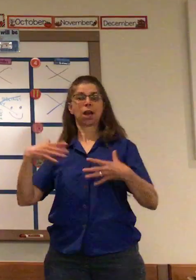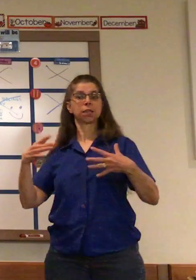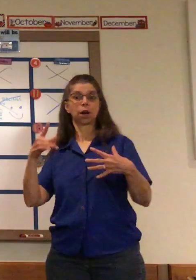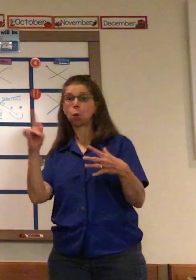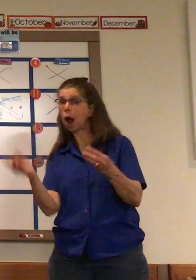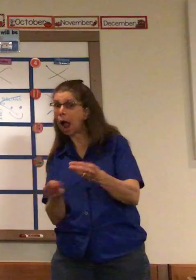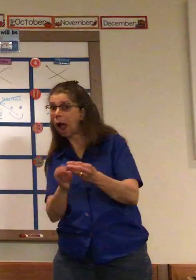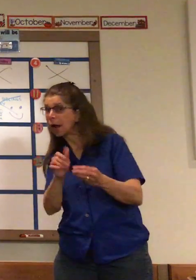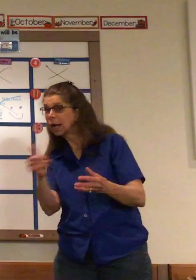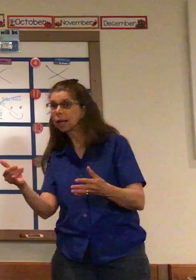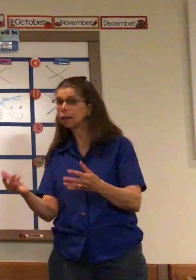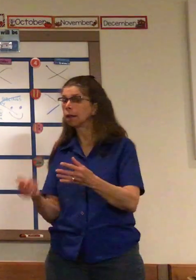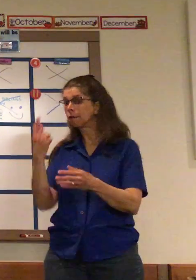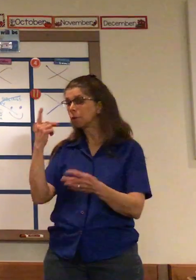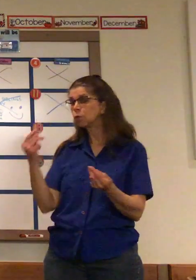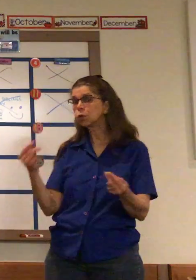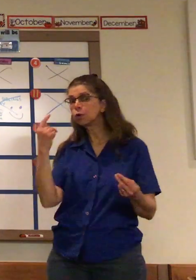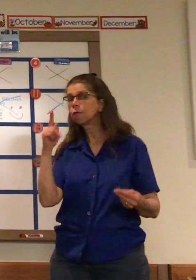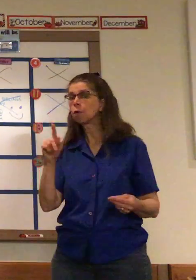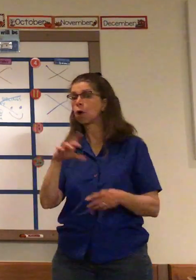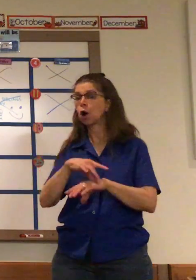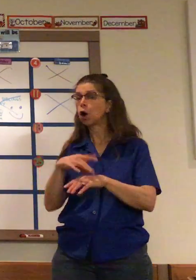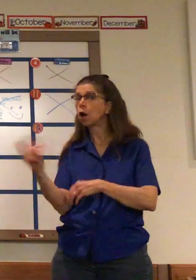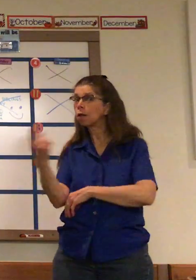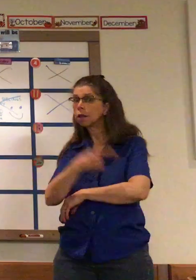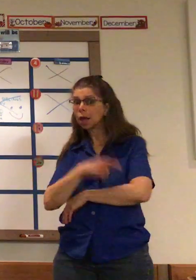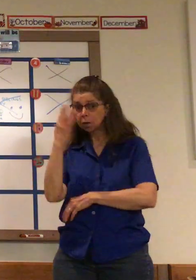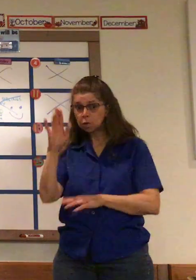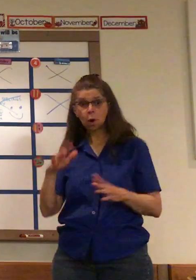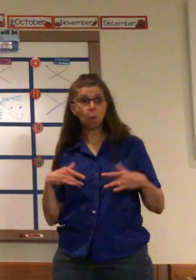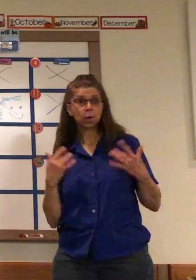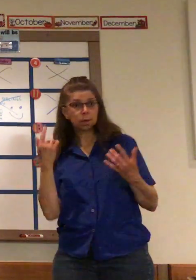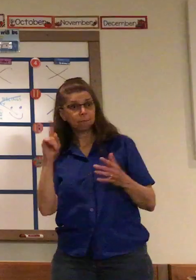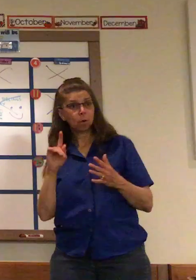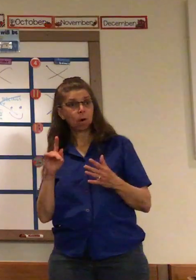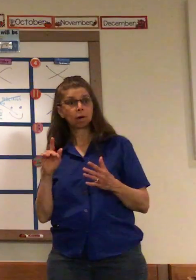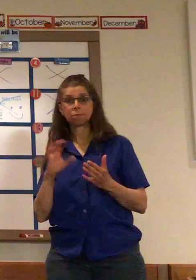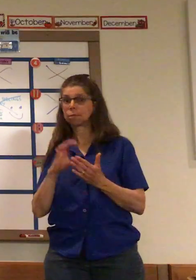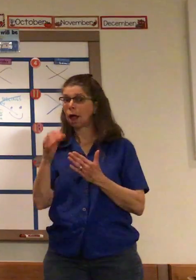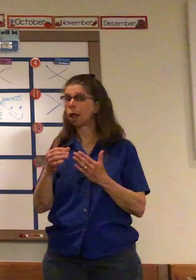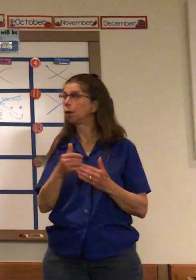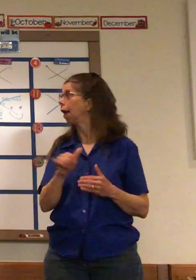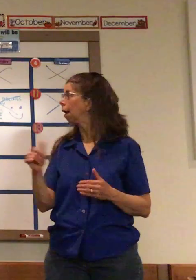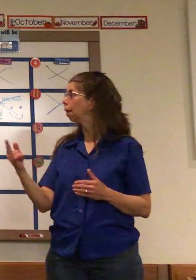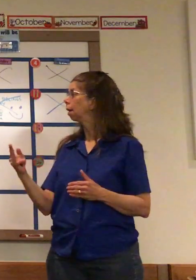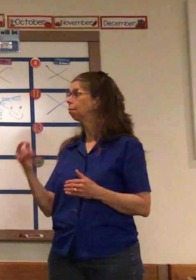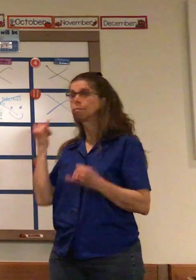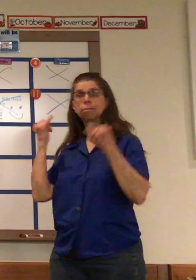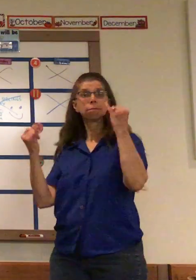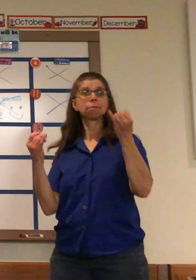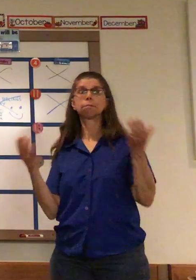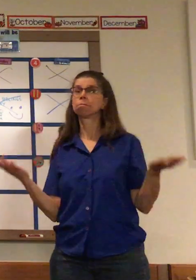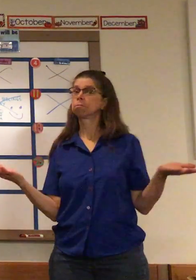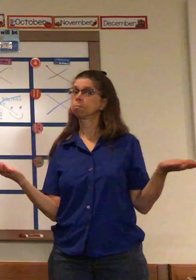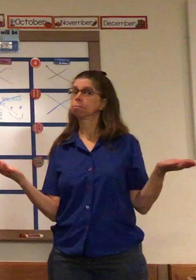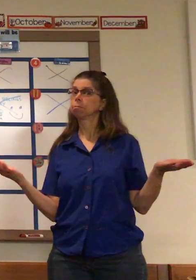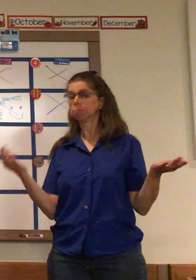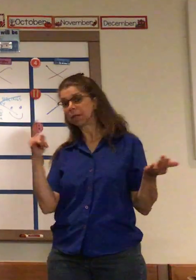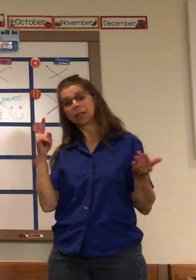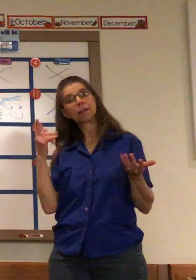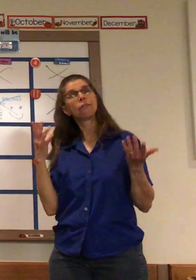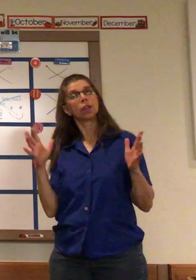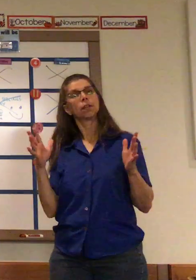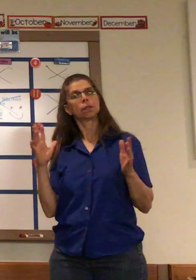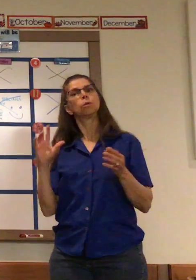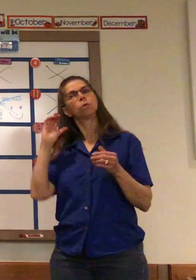for Earth Day? Or anything else that you know going on for calendar? I think that's what we've got for now. I'll